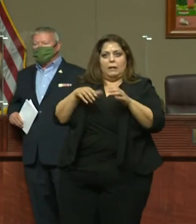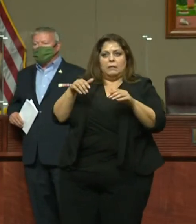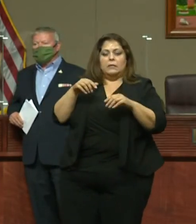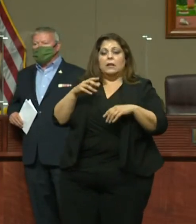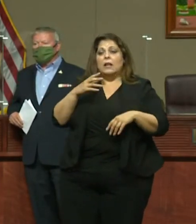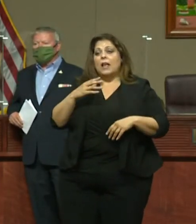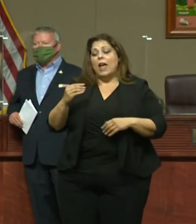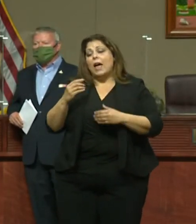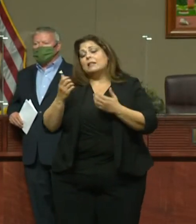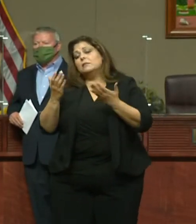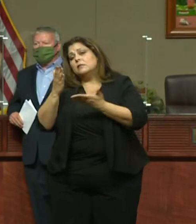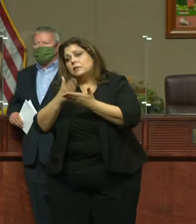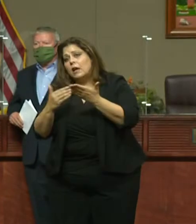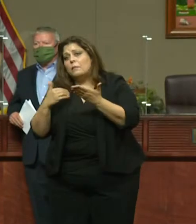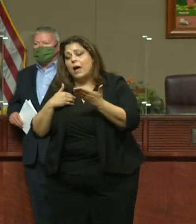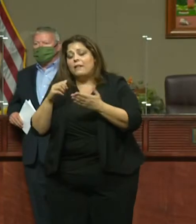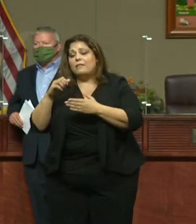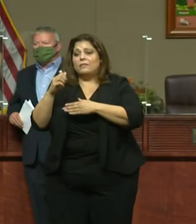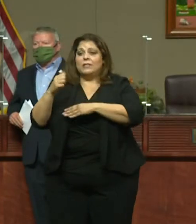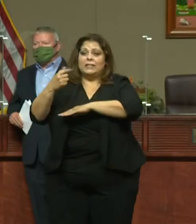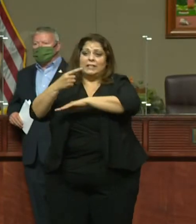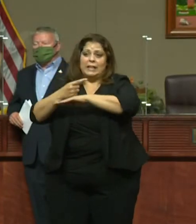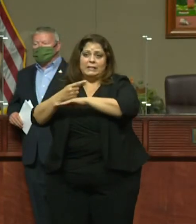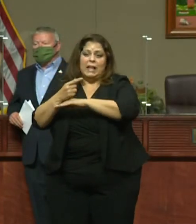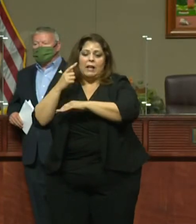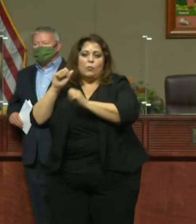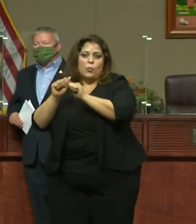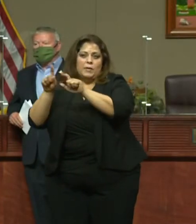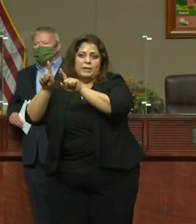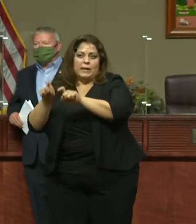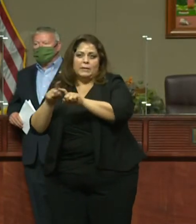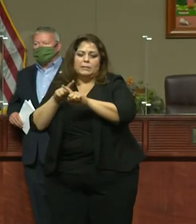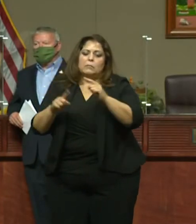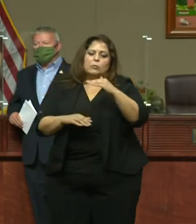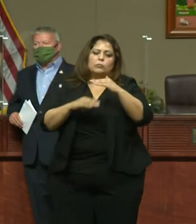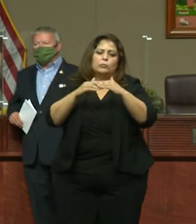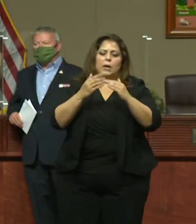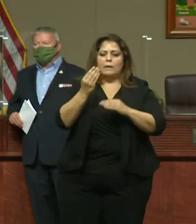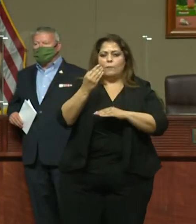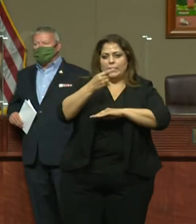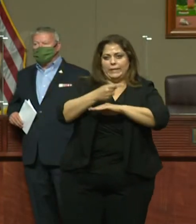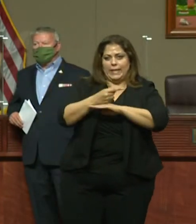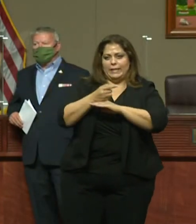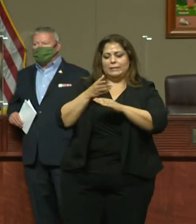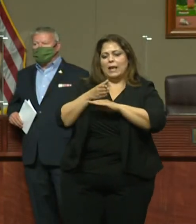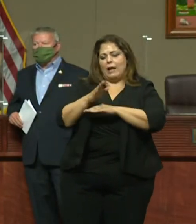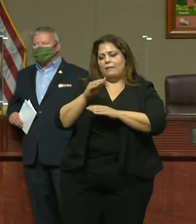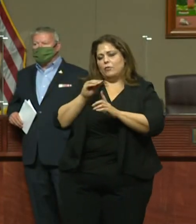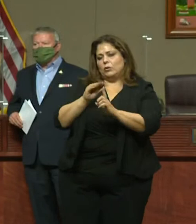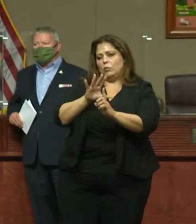test, but 14 days is the general maximum incubation period, so after an exposure.